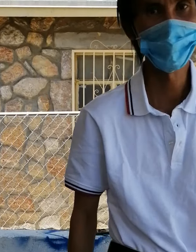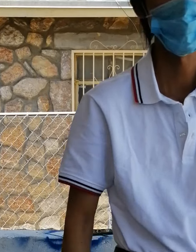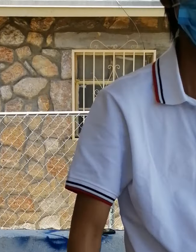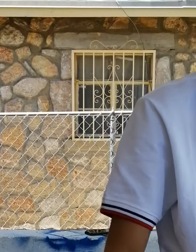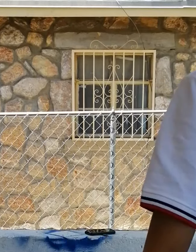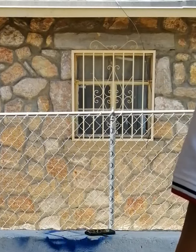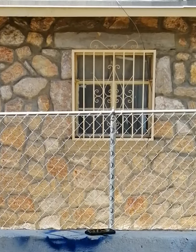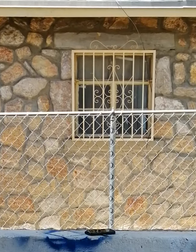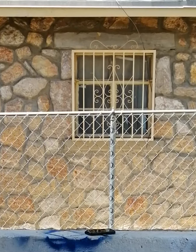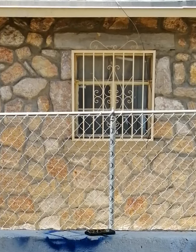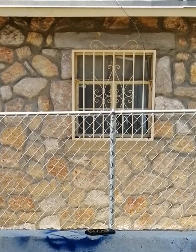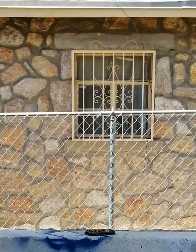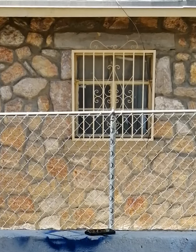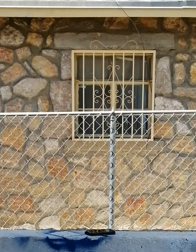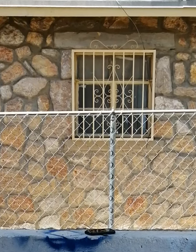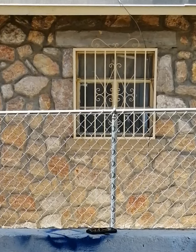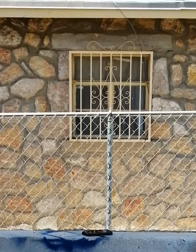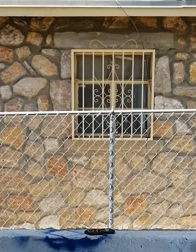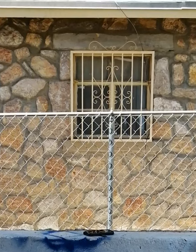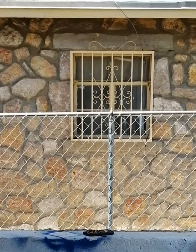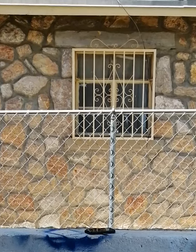Two. Two. One. One.